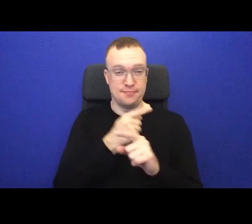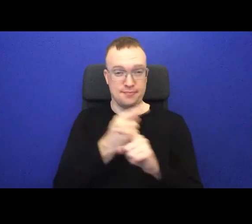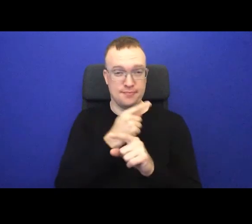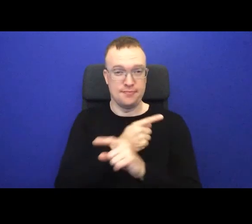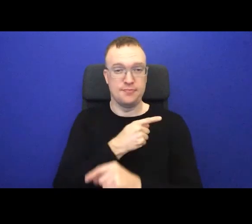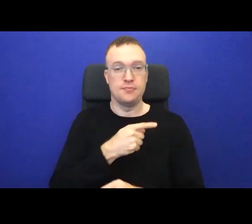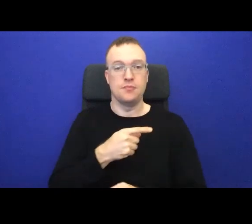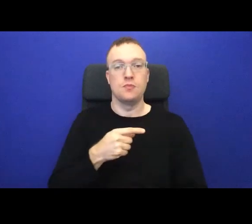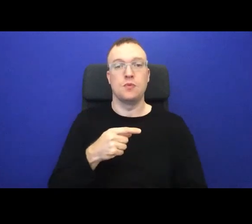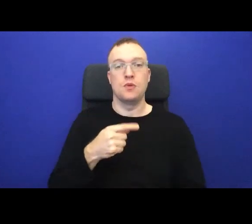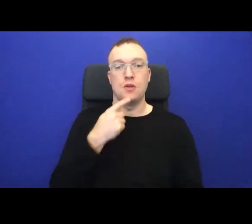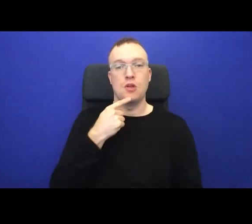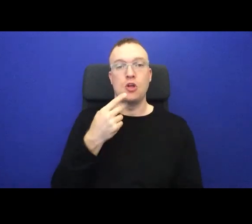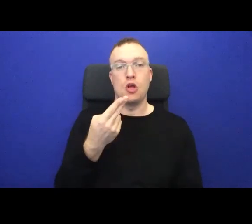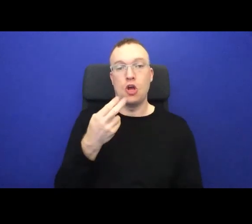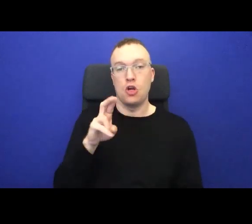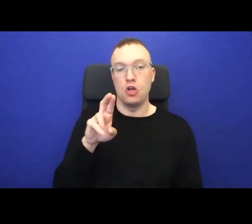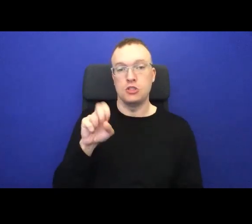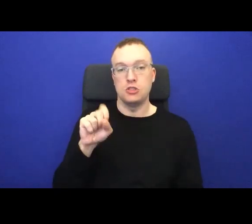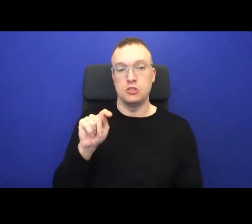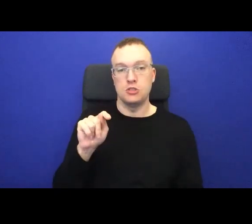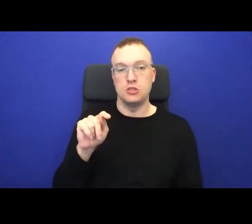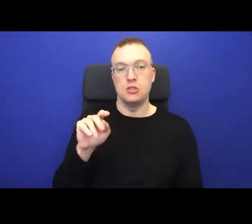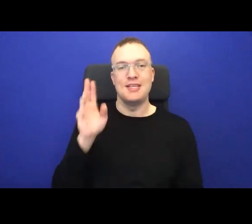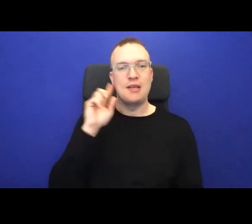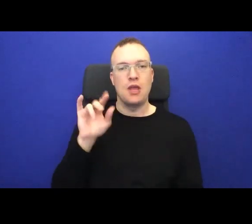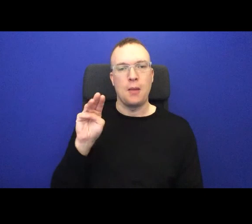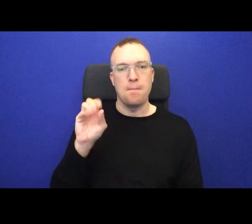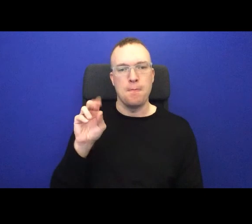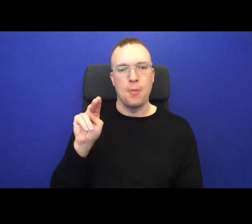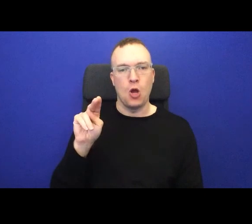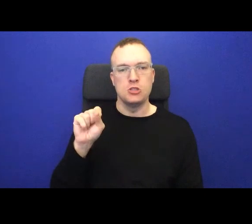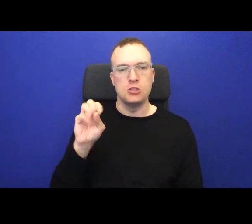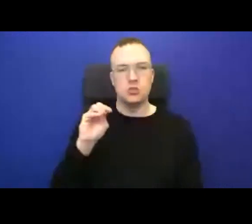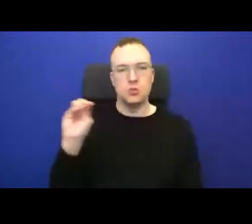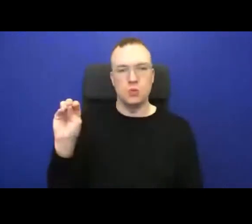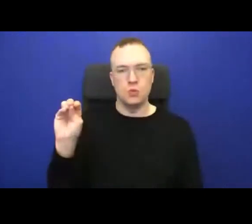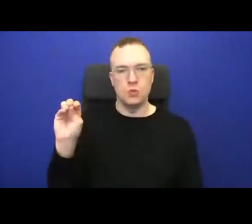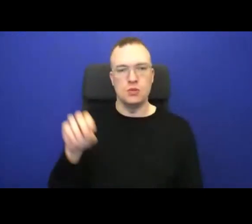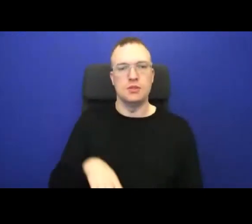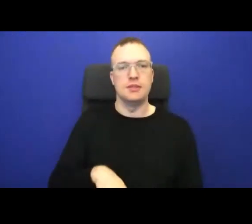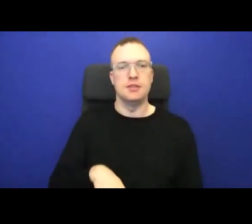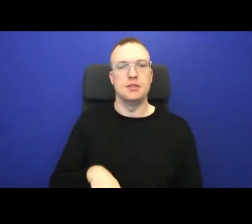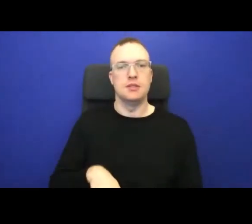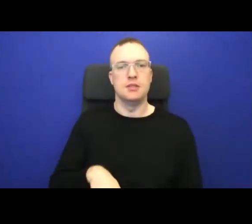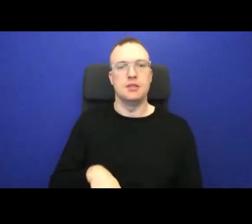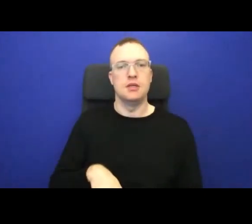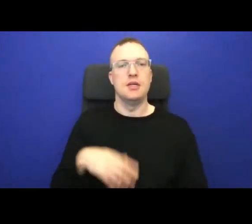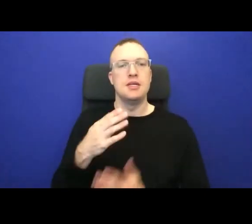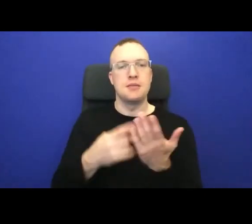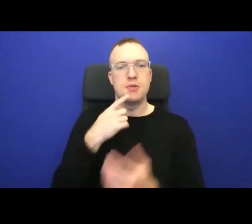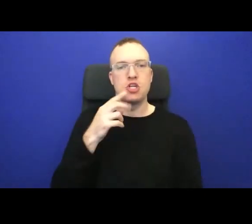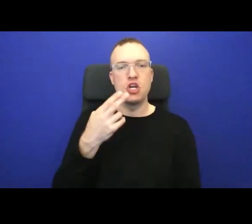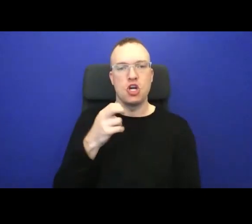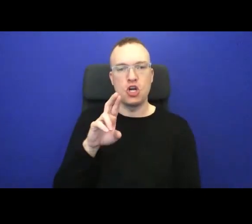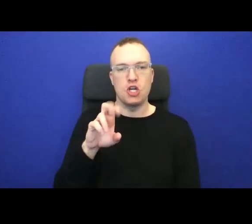of correctly, you would say Hurst, Monceau or something like that. The Sussex pronunciation is Hurst Monceau. Okay,